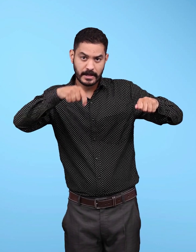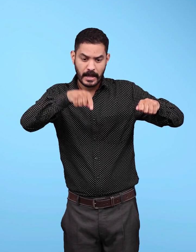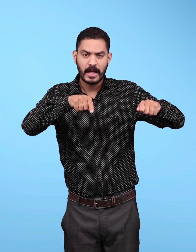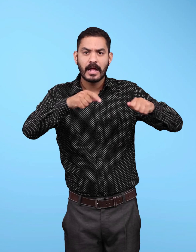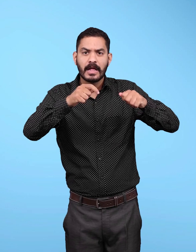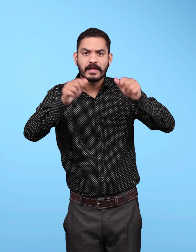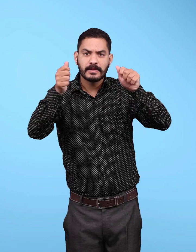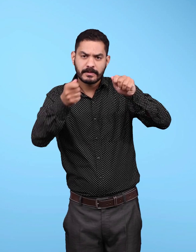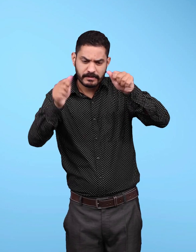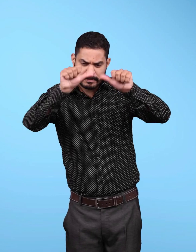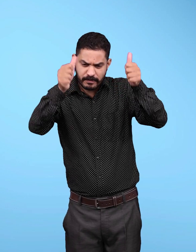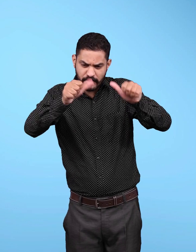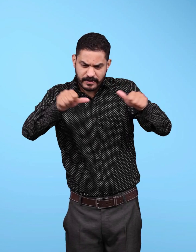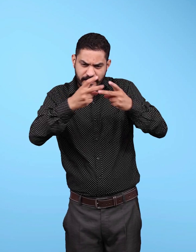into shape.